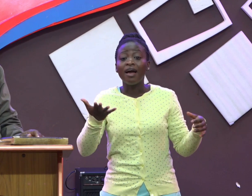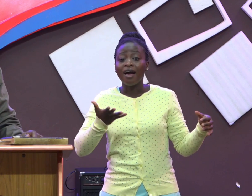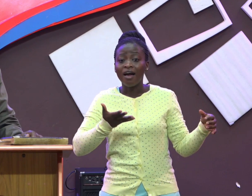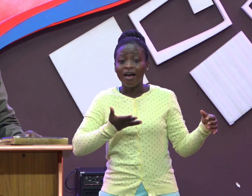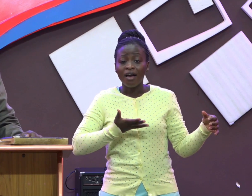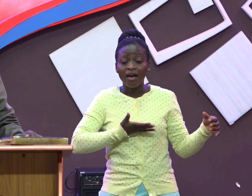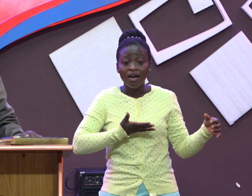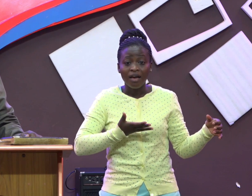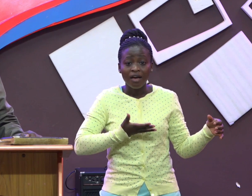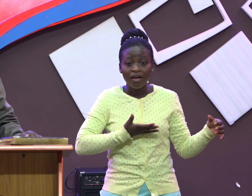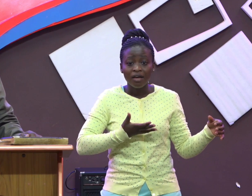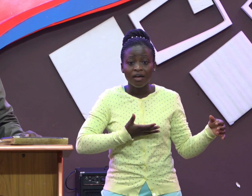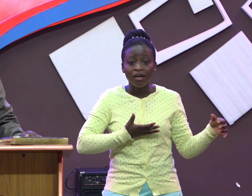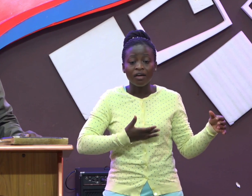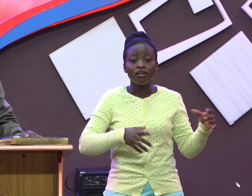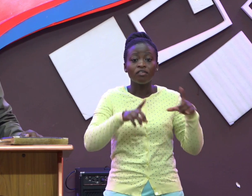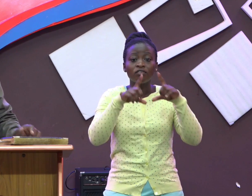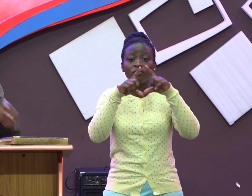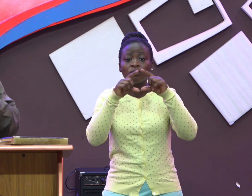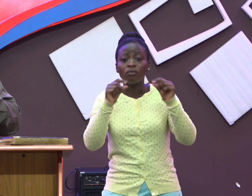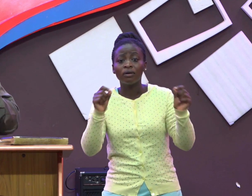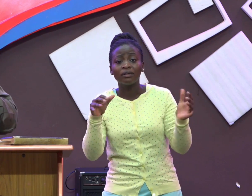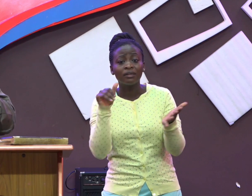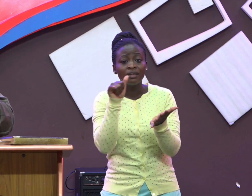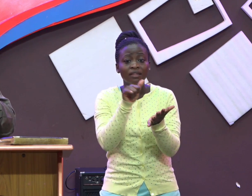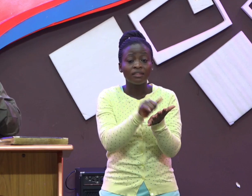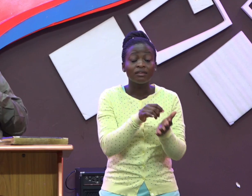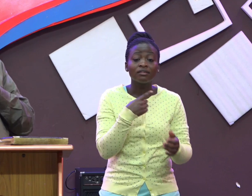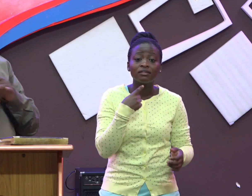words. Oh God, you're so mighty.